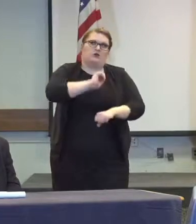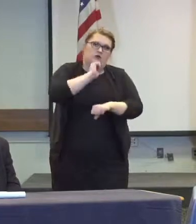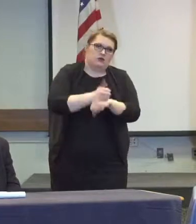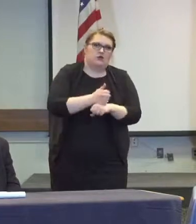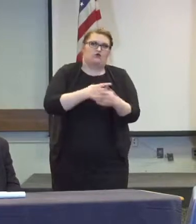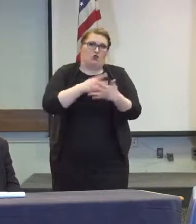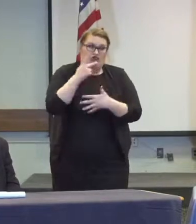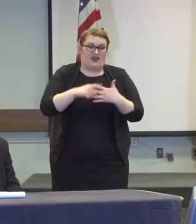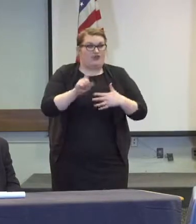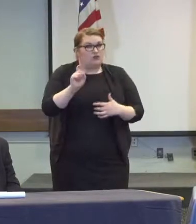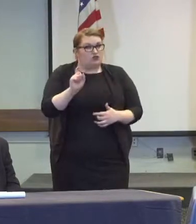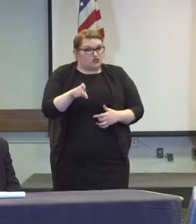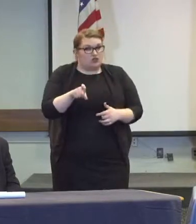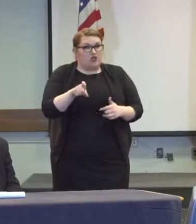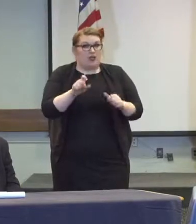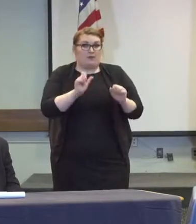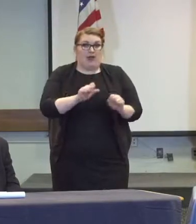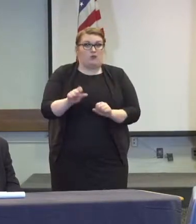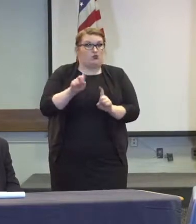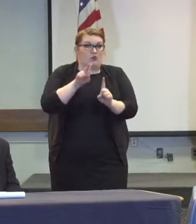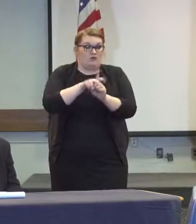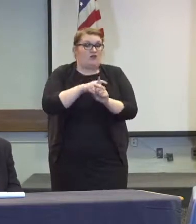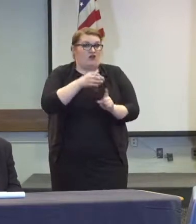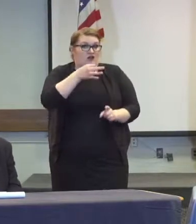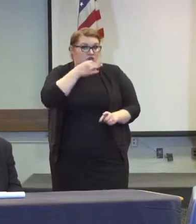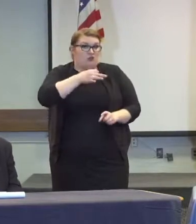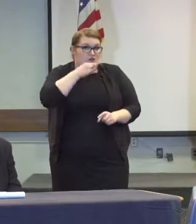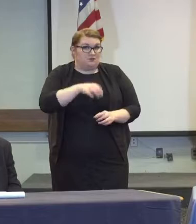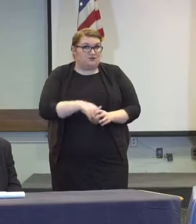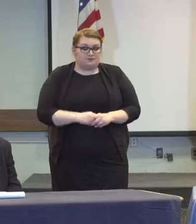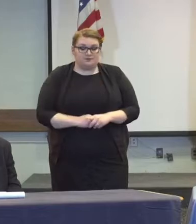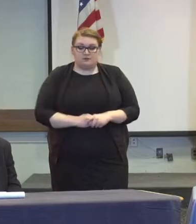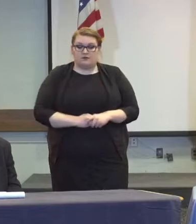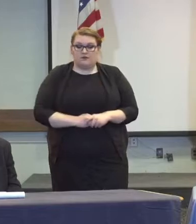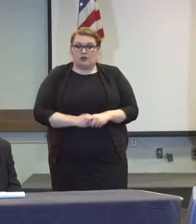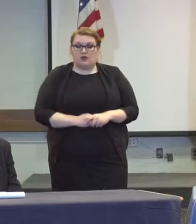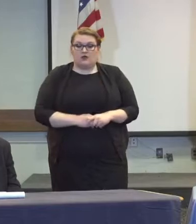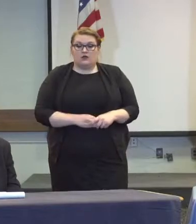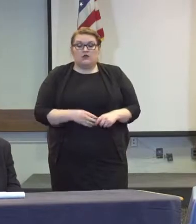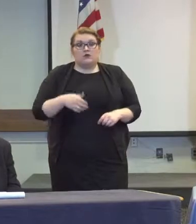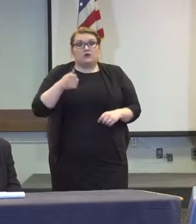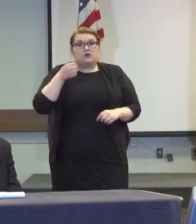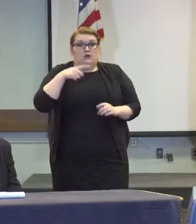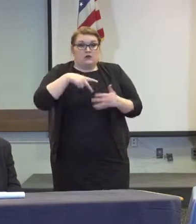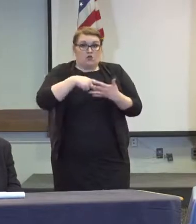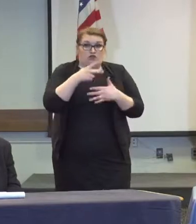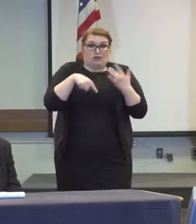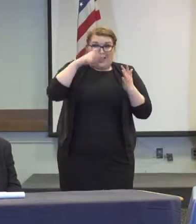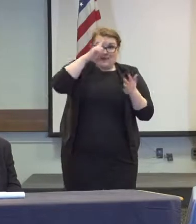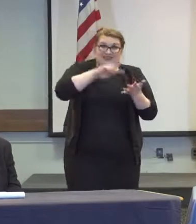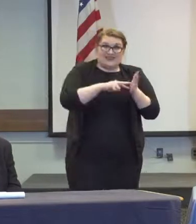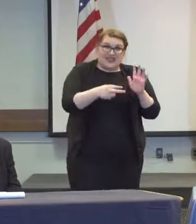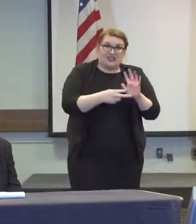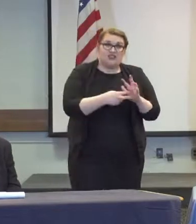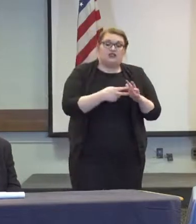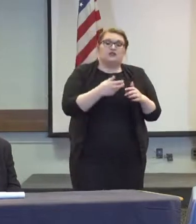and people should be able to apply very quickly. It is the intention of the program to tie into other